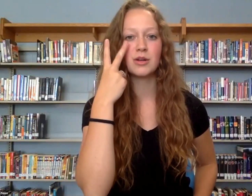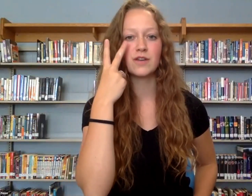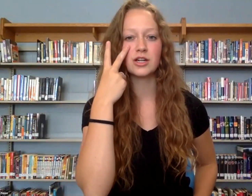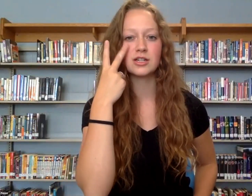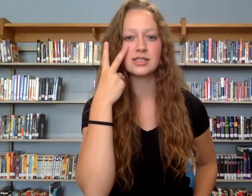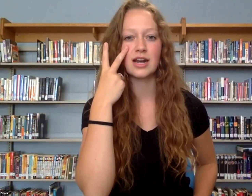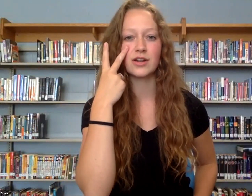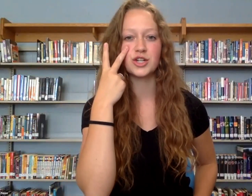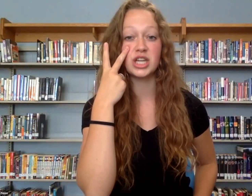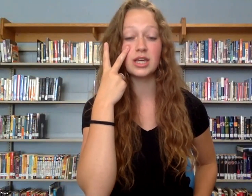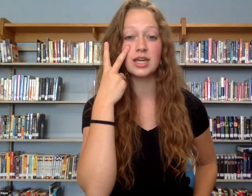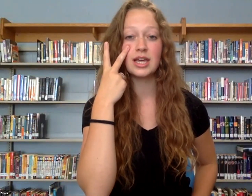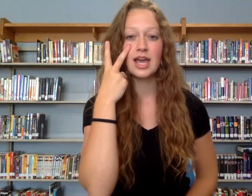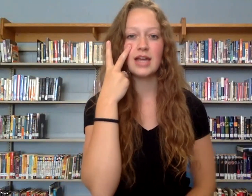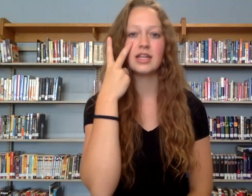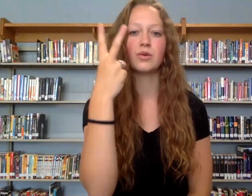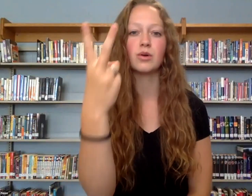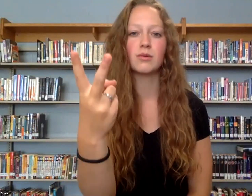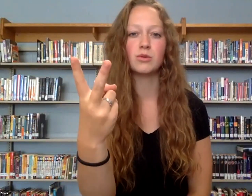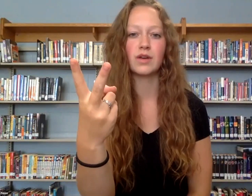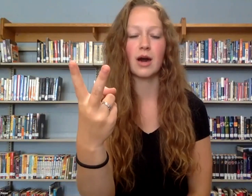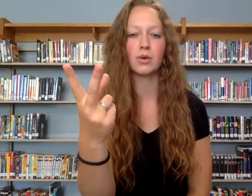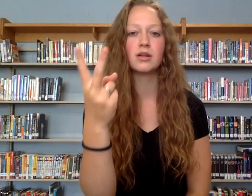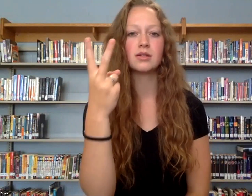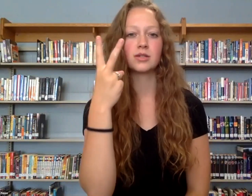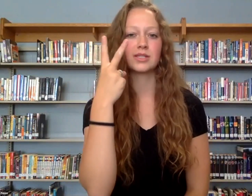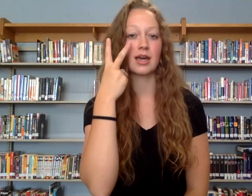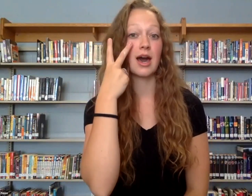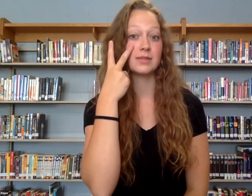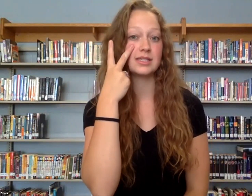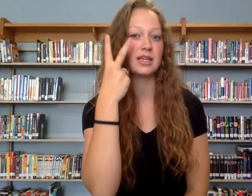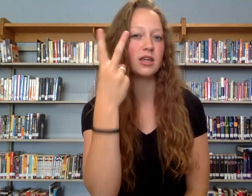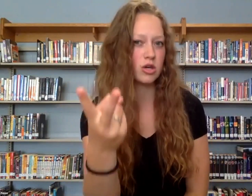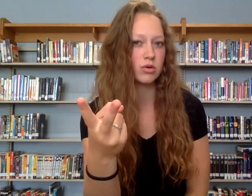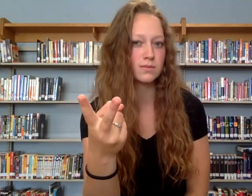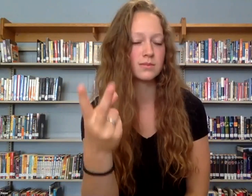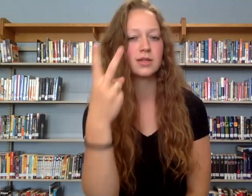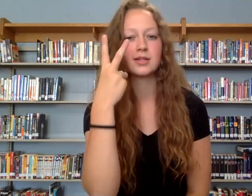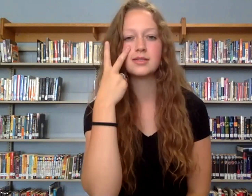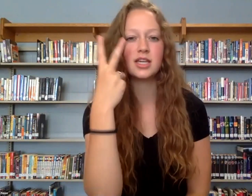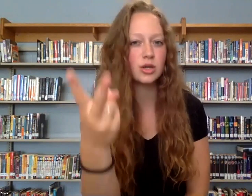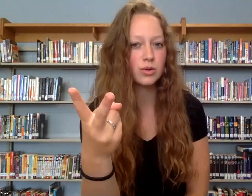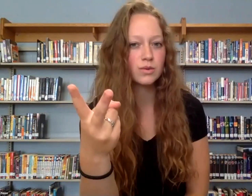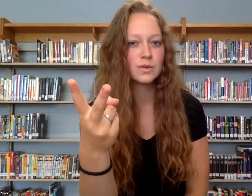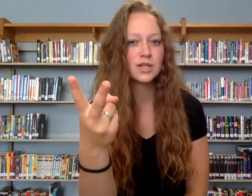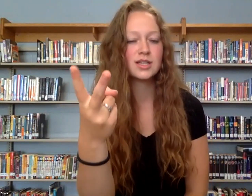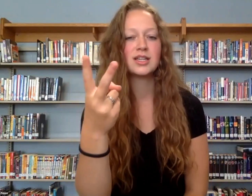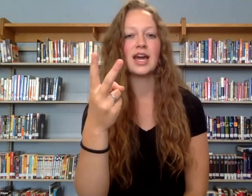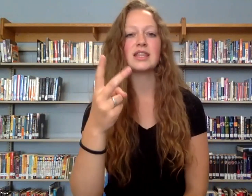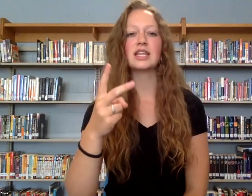finger is kind of on your cheek, and then you move it outward. So it's like, I'm seeing you, see you, and then later